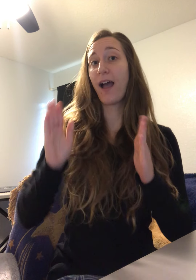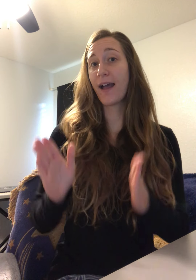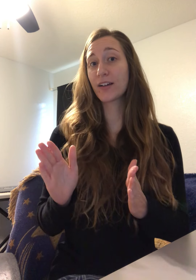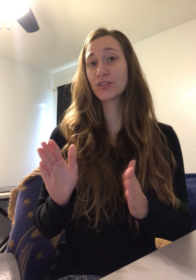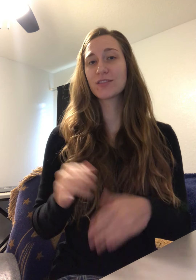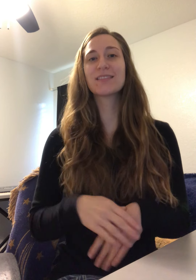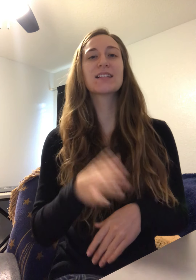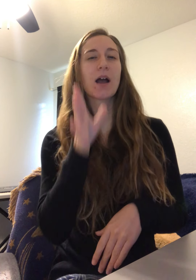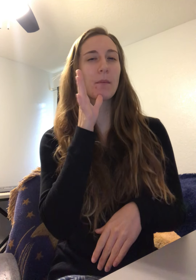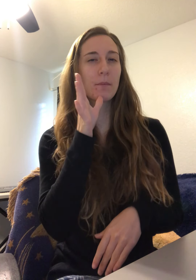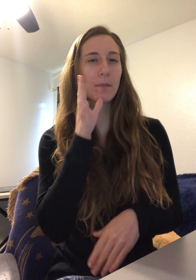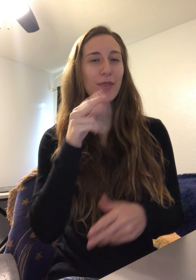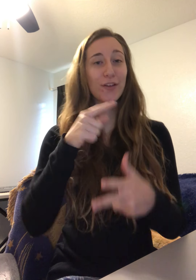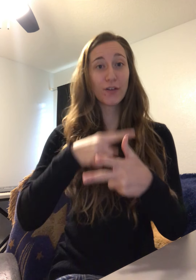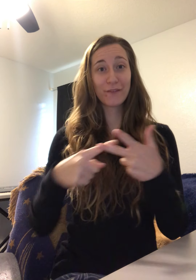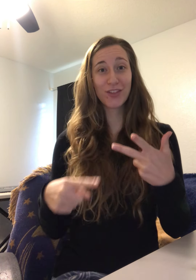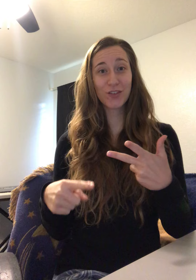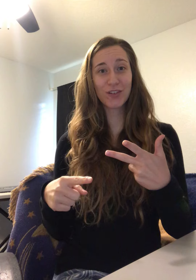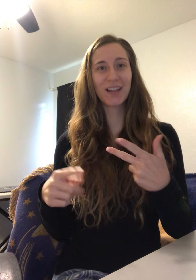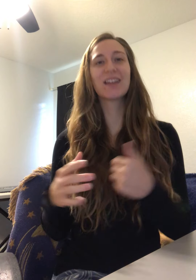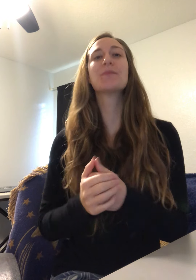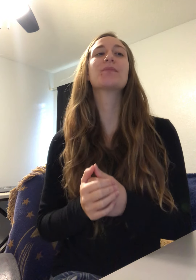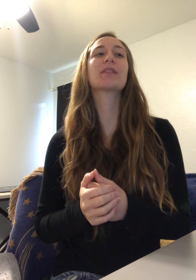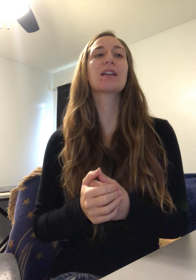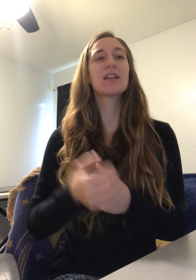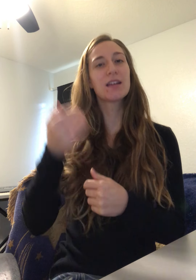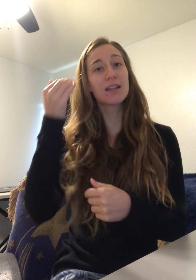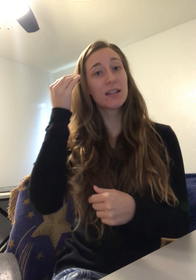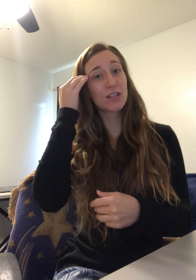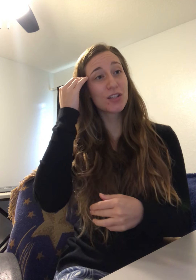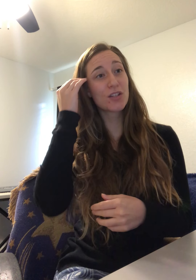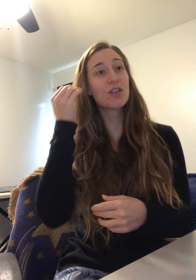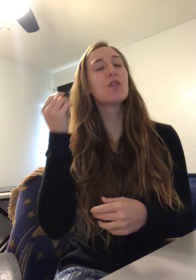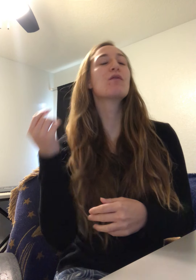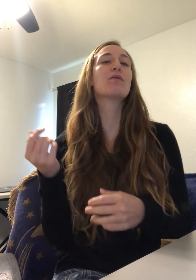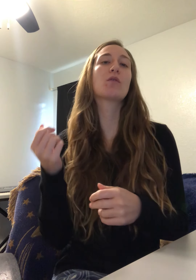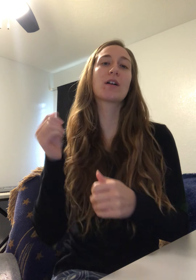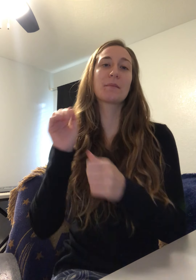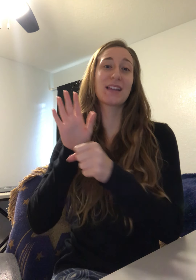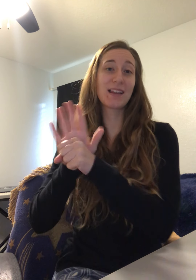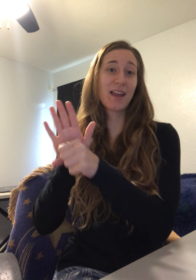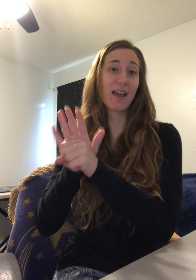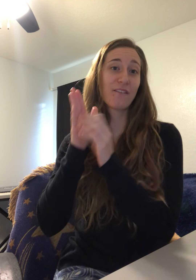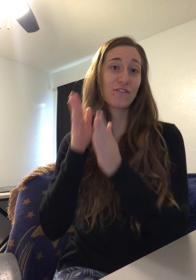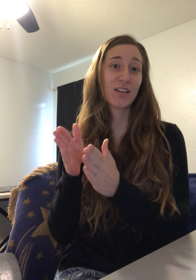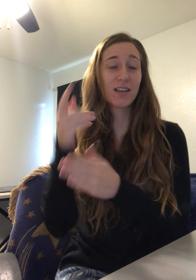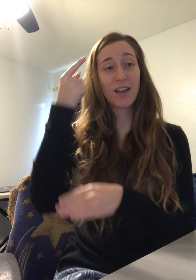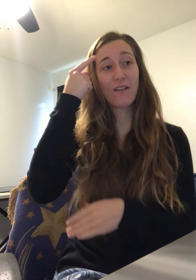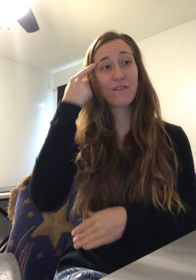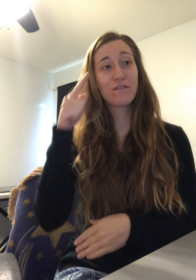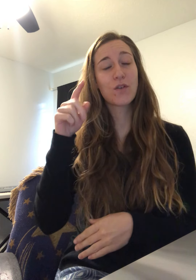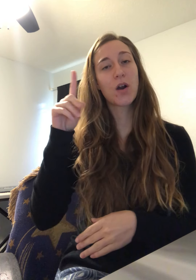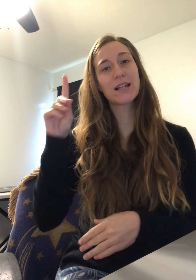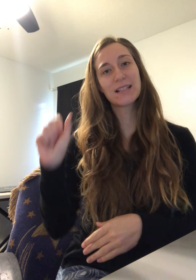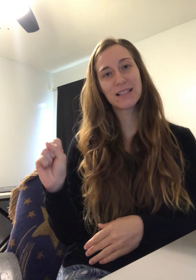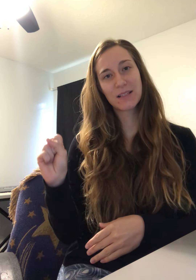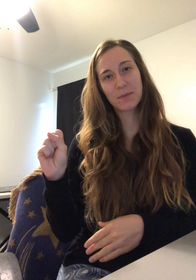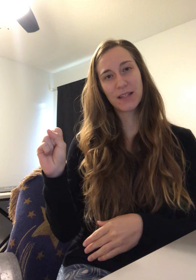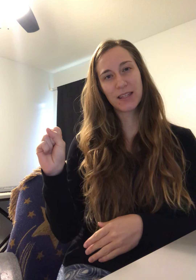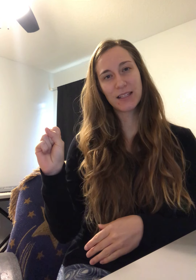become a passionate advocate for those with cognitive diversities and disabilities, a journey that began back in 2016 when her daughter Pippa was